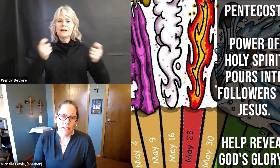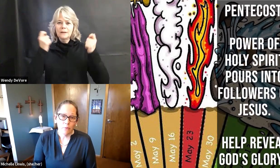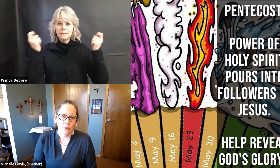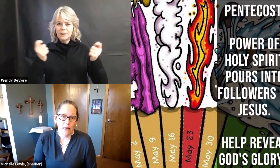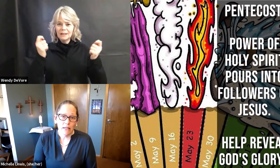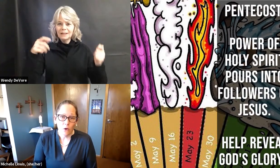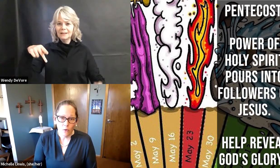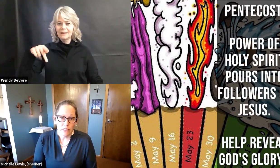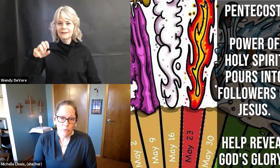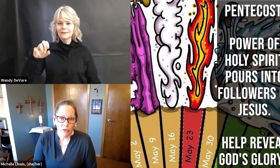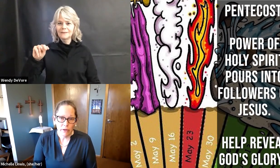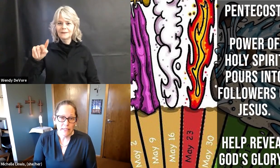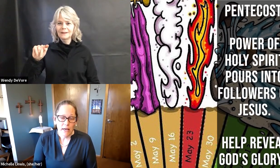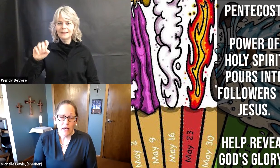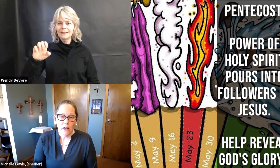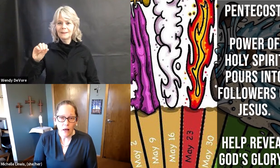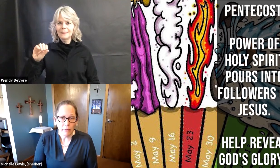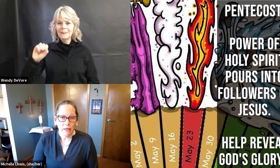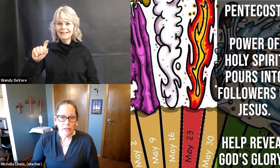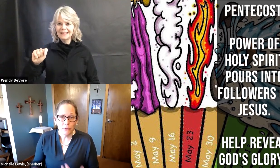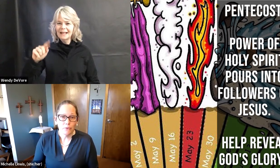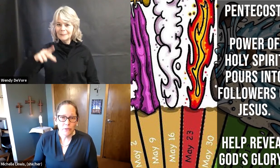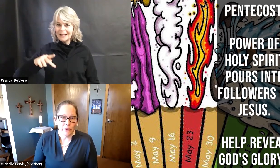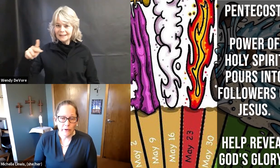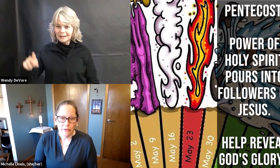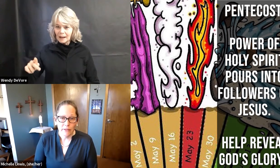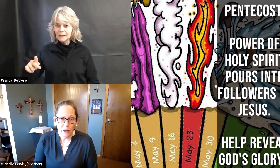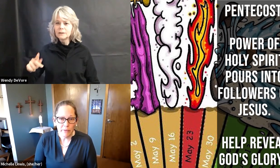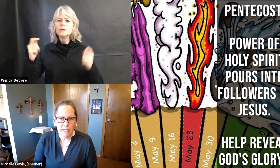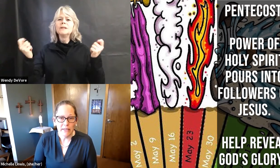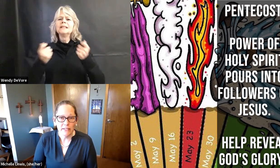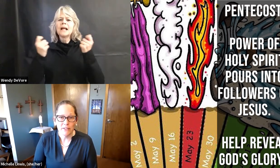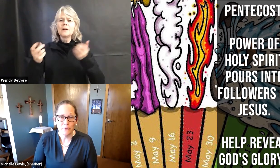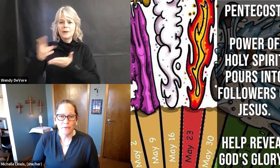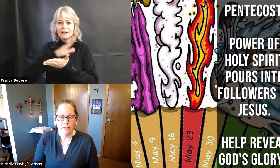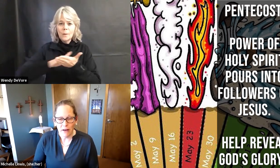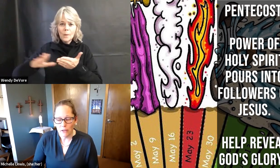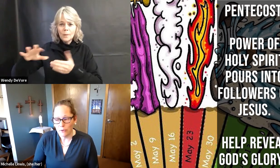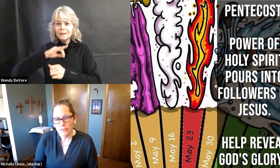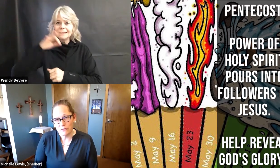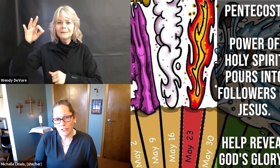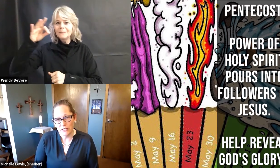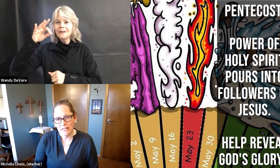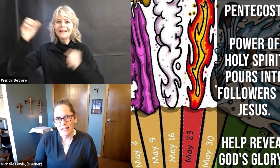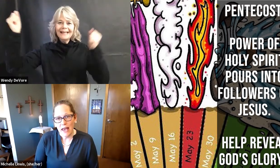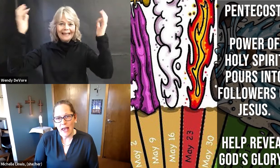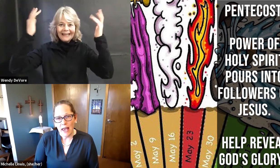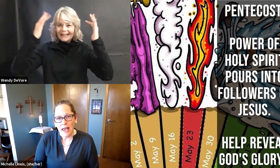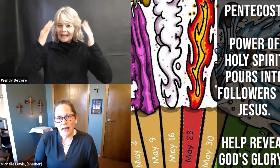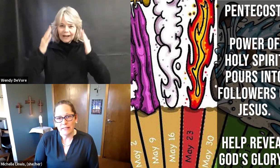We celebrate the Holy Spirit coming to the earth, coming into the followers of